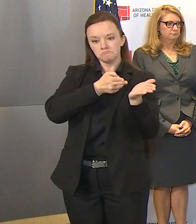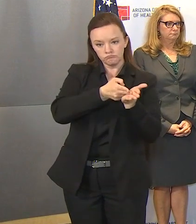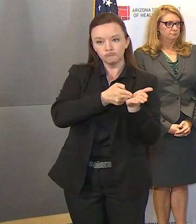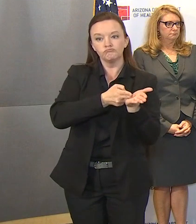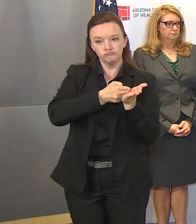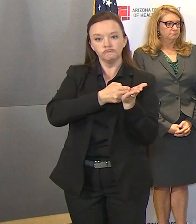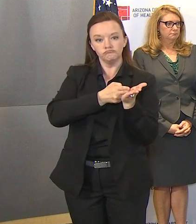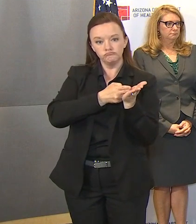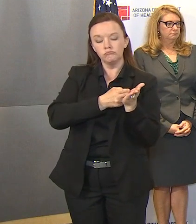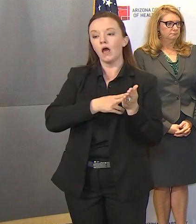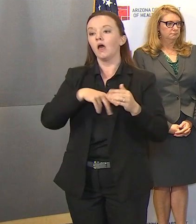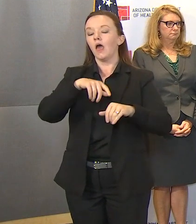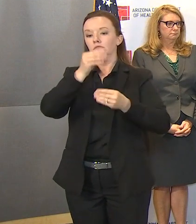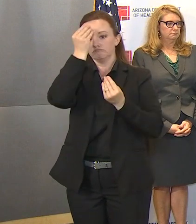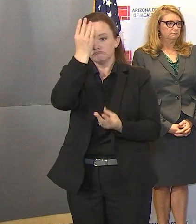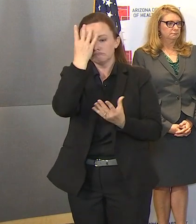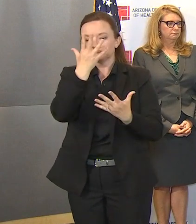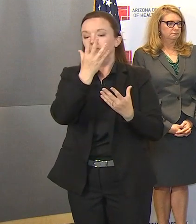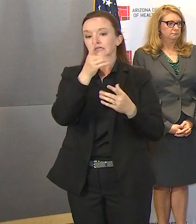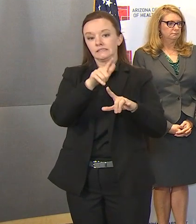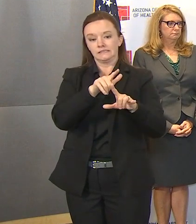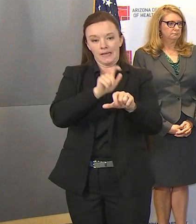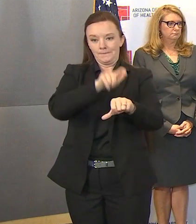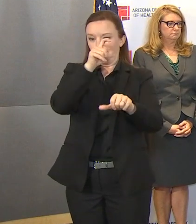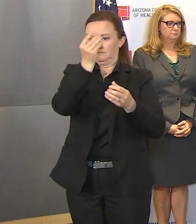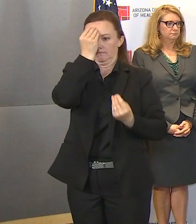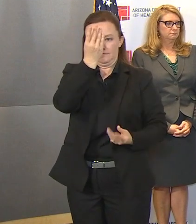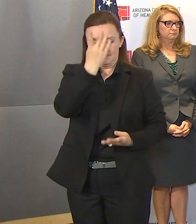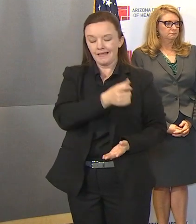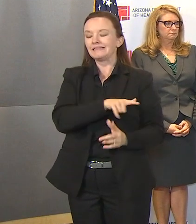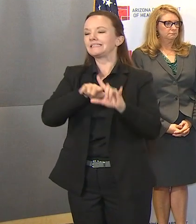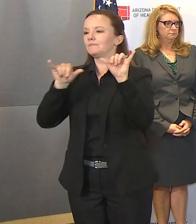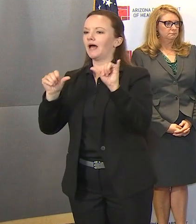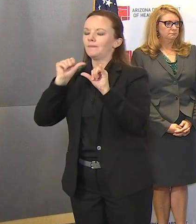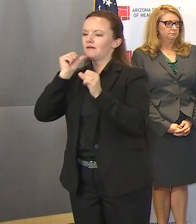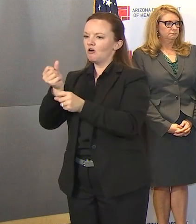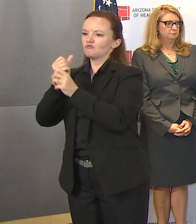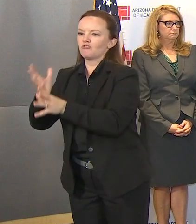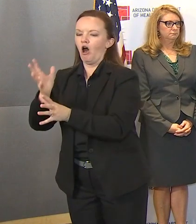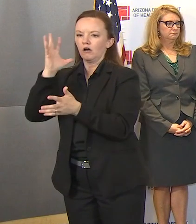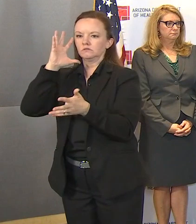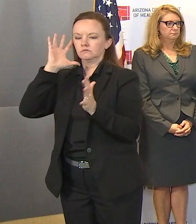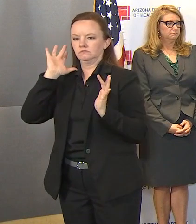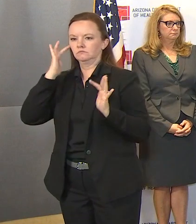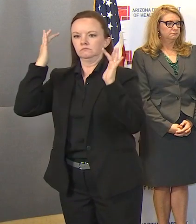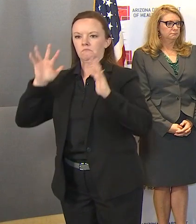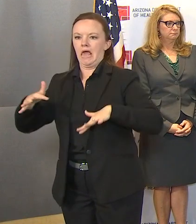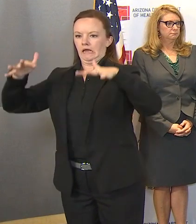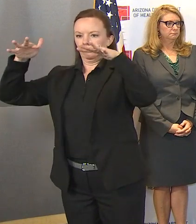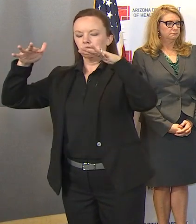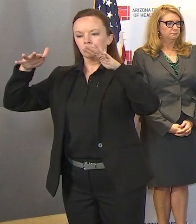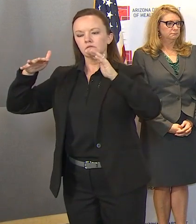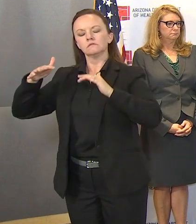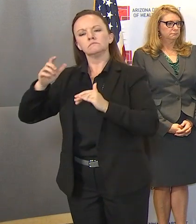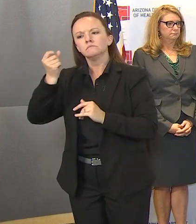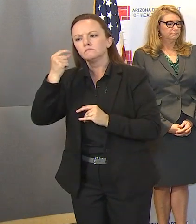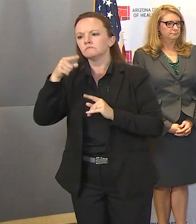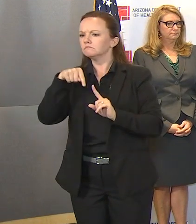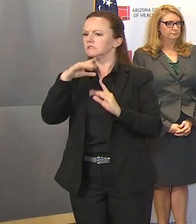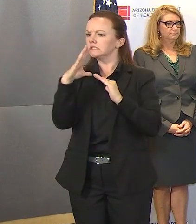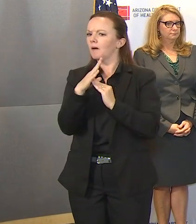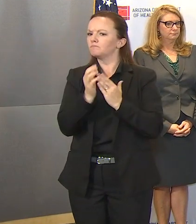and timely information, and not being alarmist, while taking this very seriously as the top